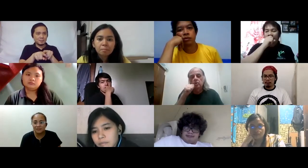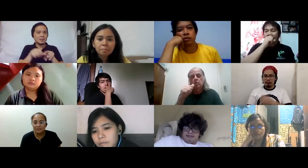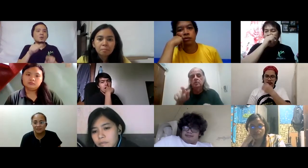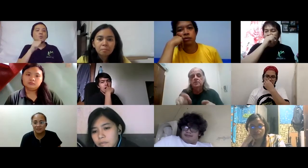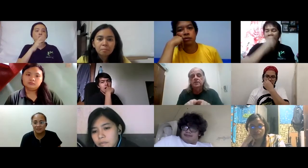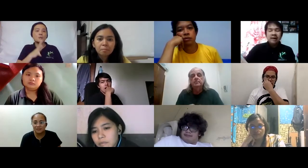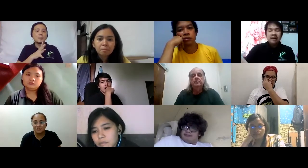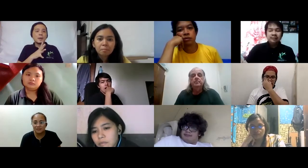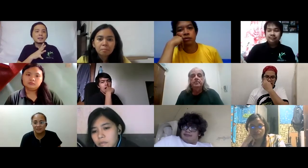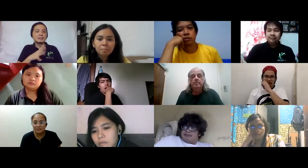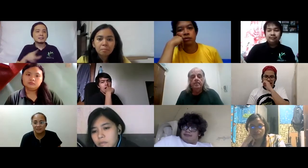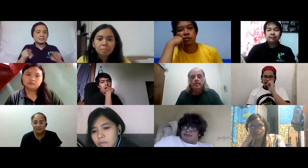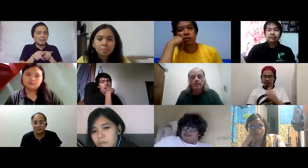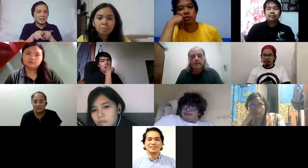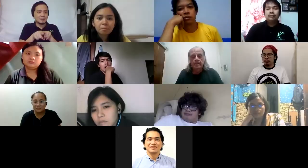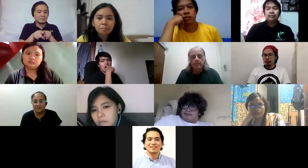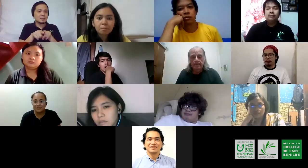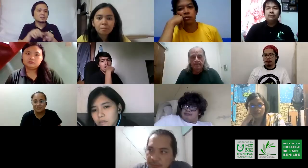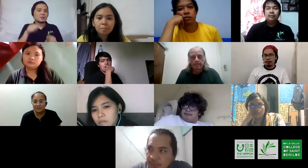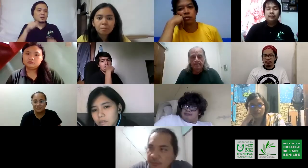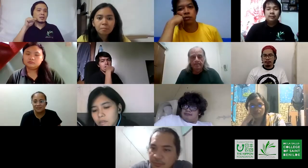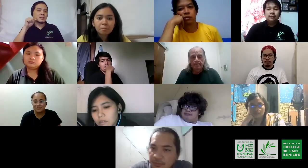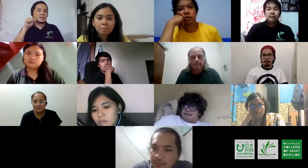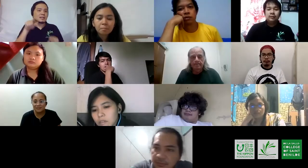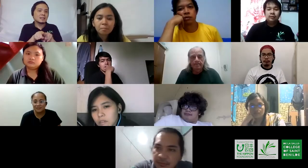and girl, same.